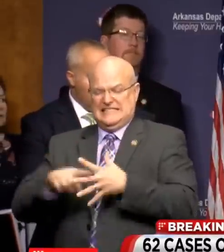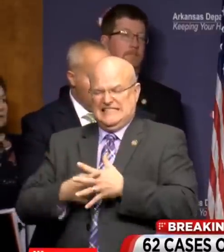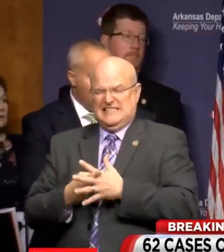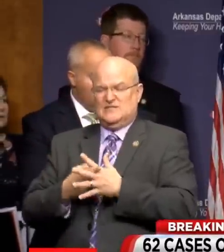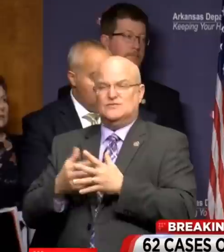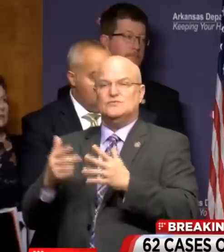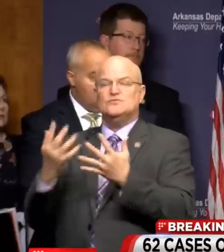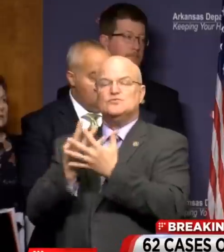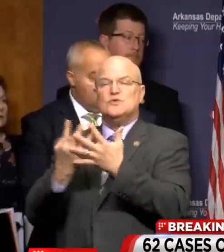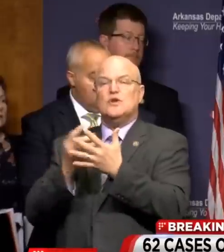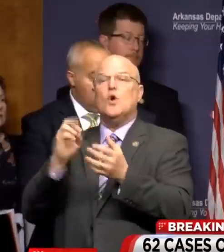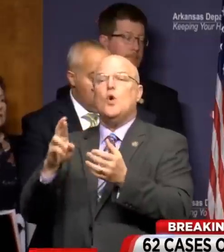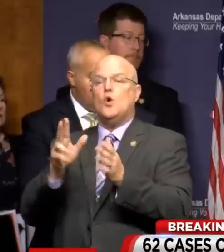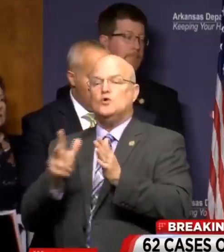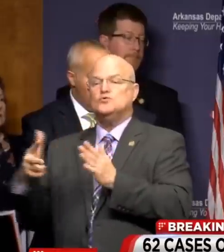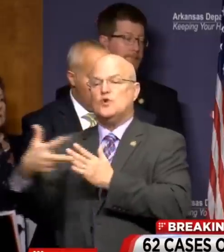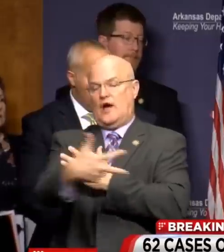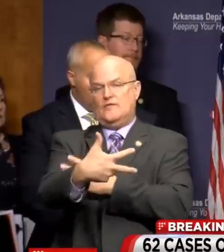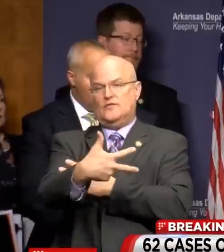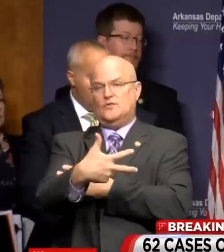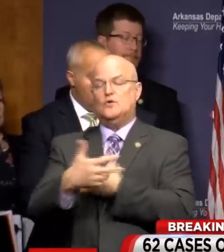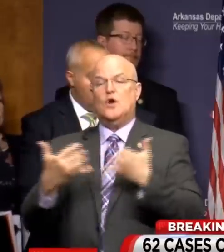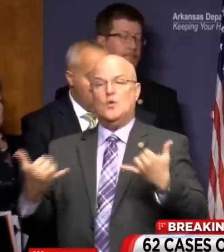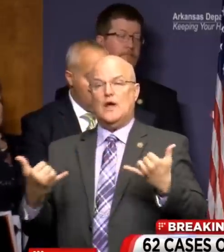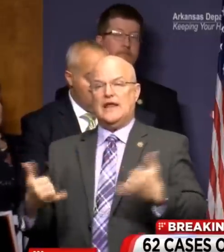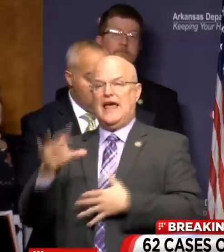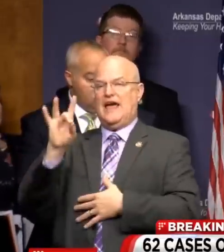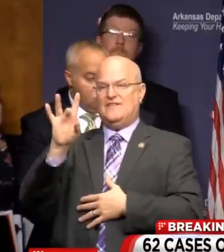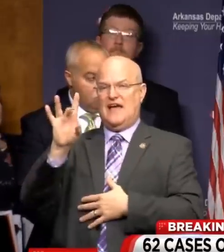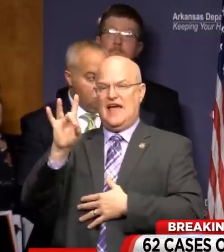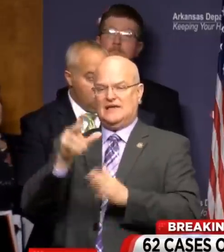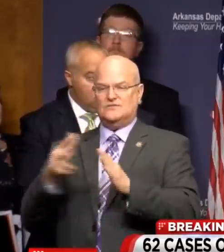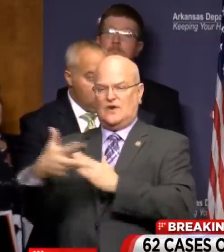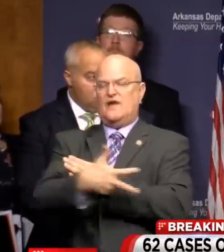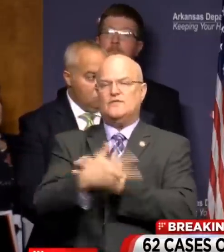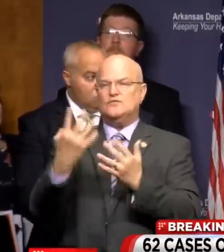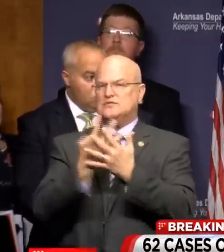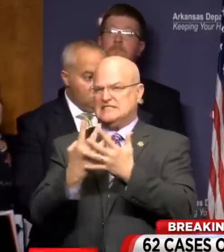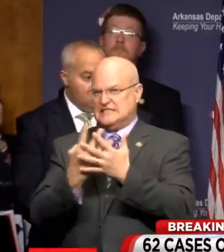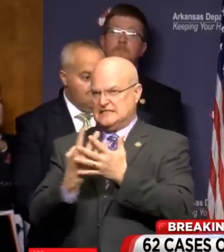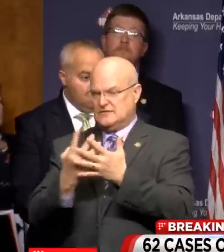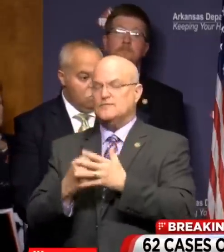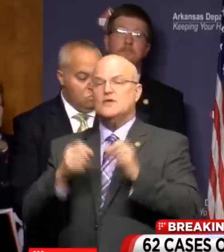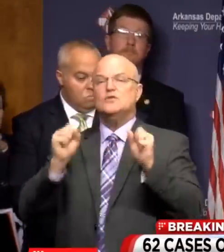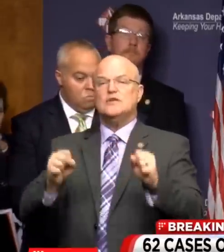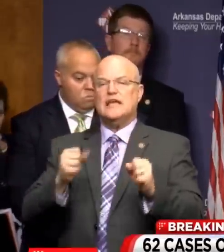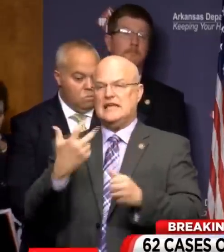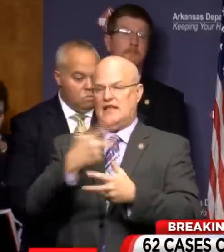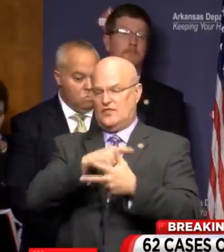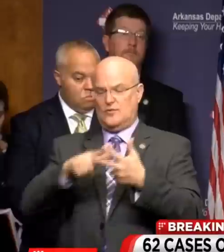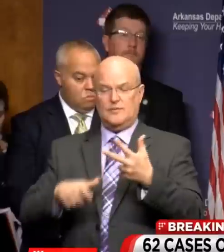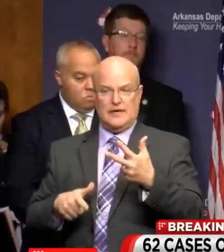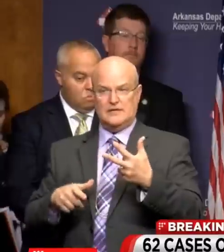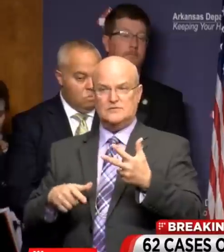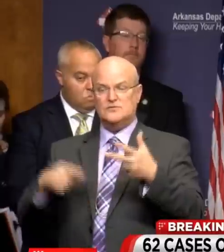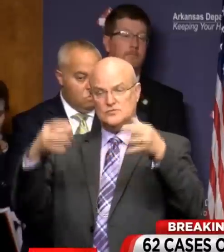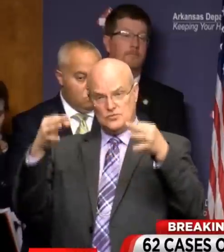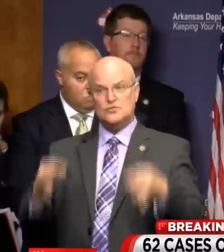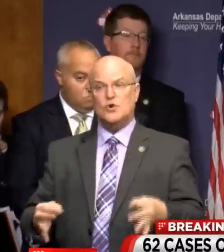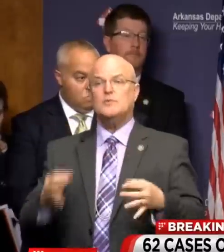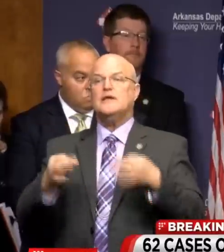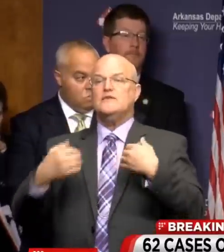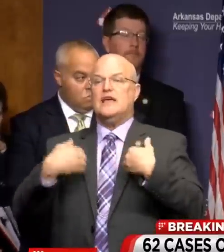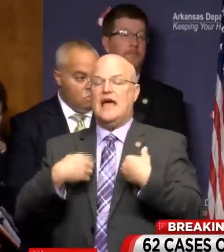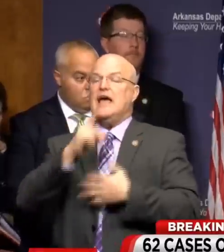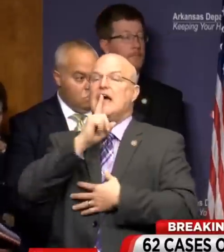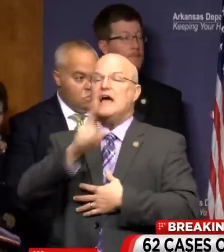in drive-through centers, and there are currently 8 drive-through centers. And you can be screened through any of those three mechanisms to determine